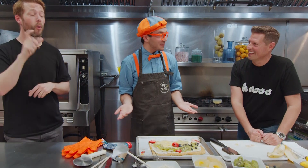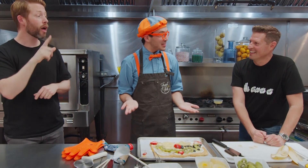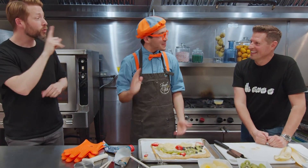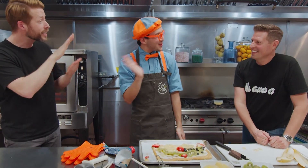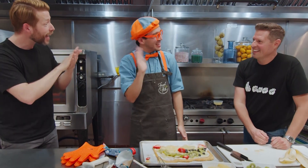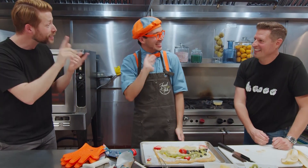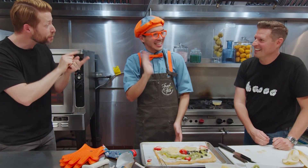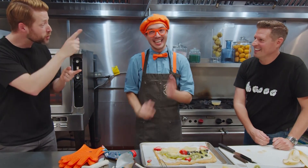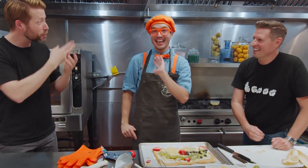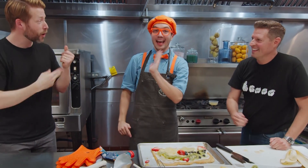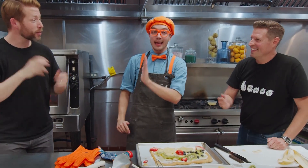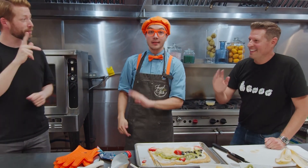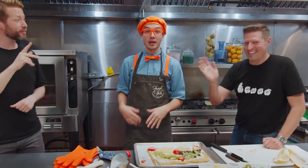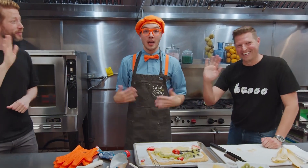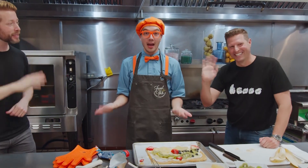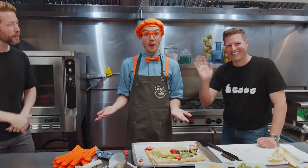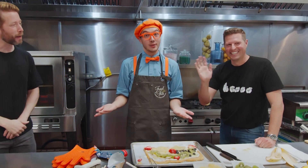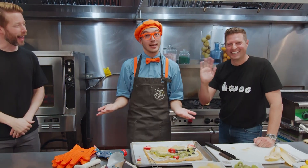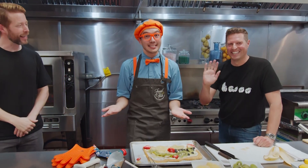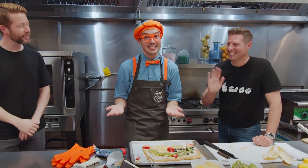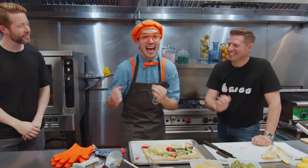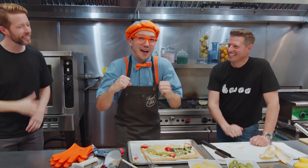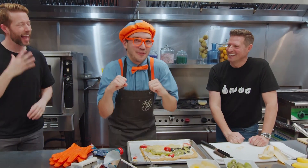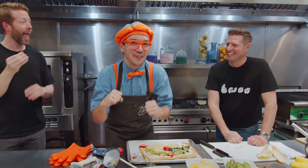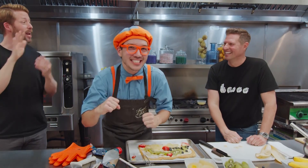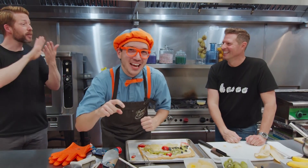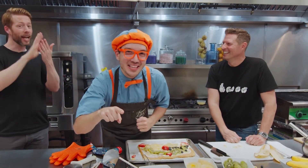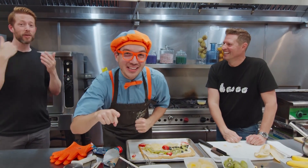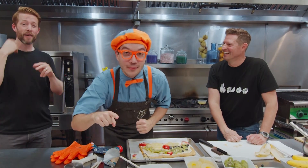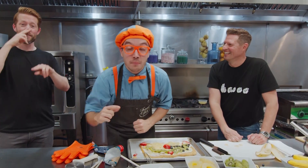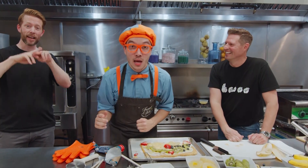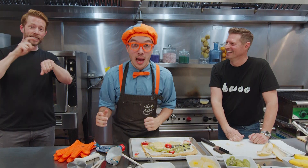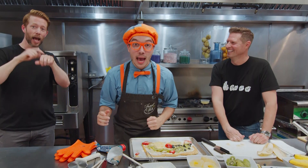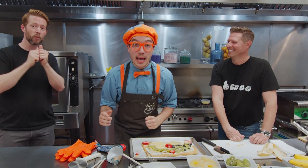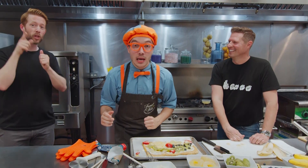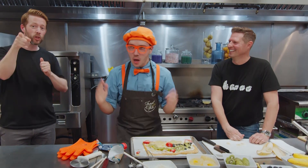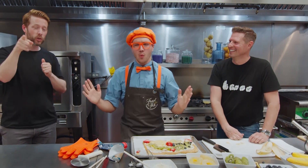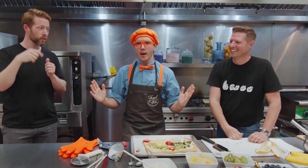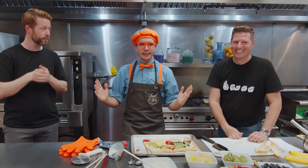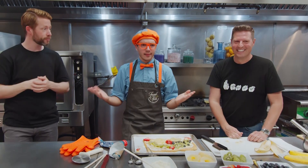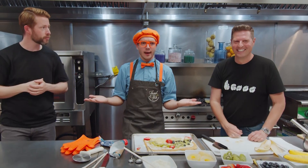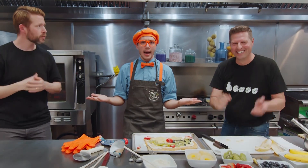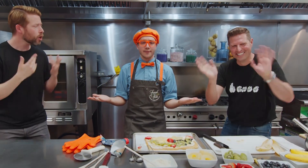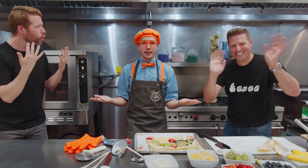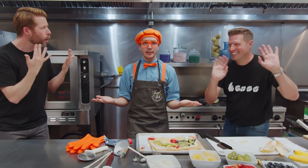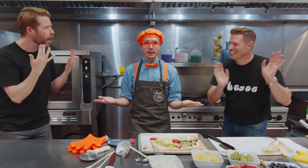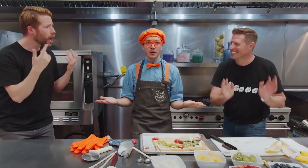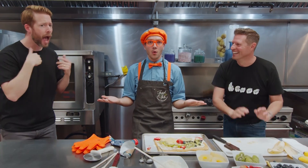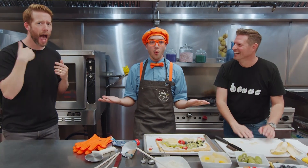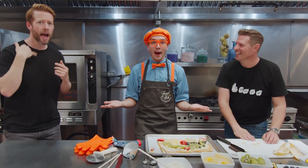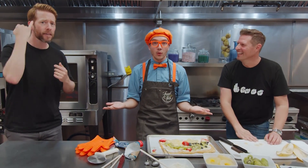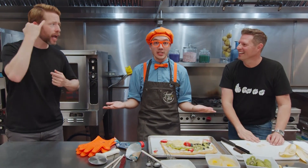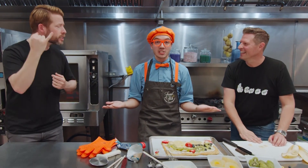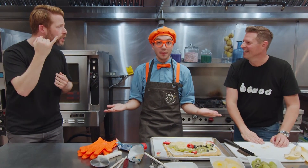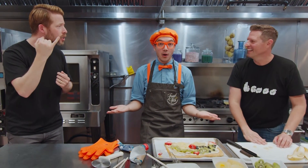so nice to meet you both! And it was nice to have a fun time with you! Hey! Wait! I have an idea!